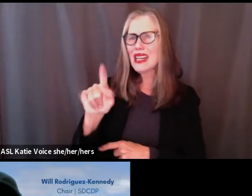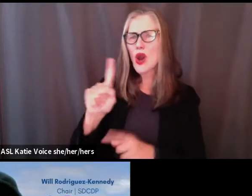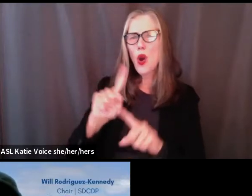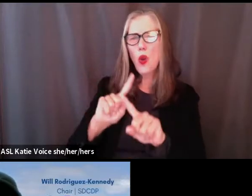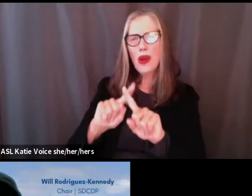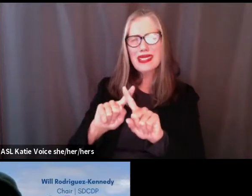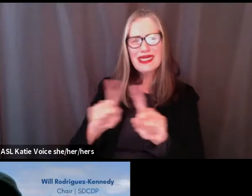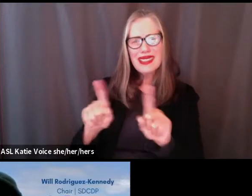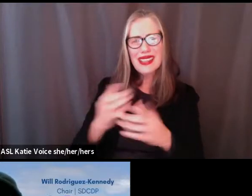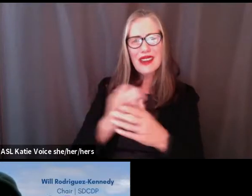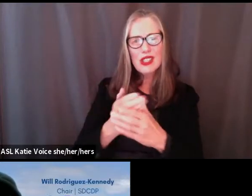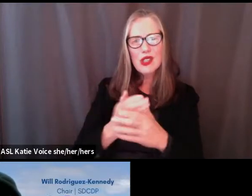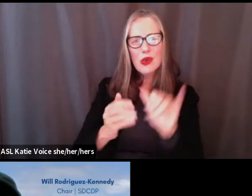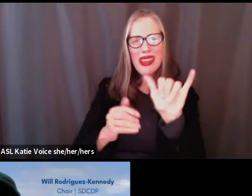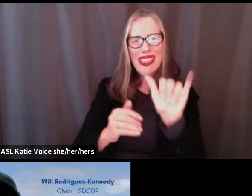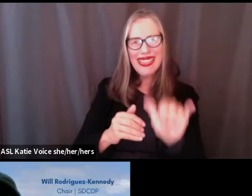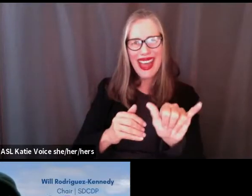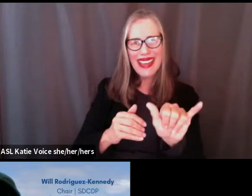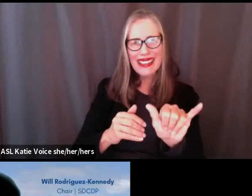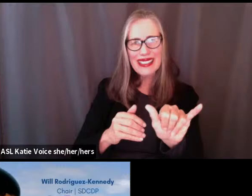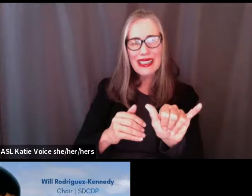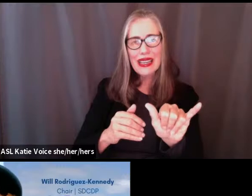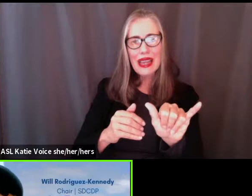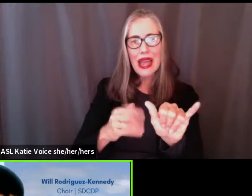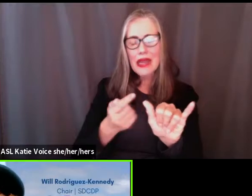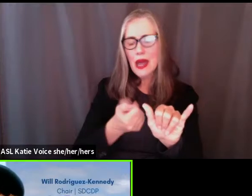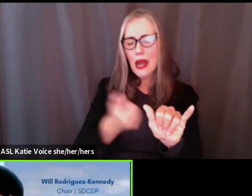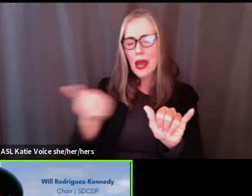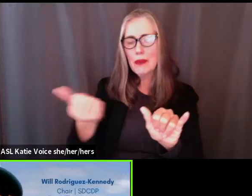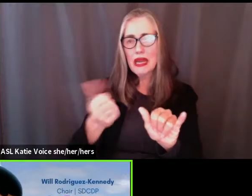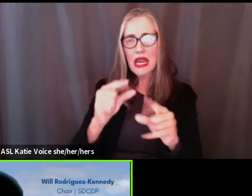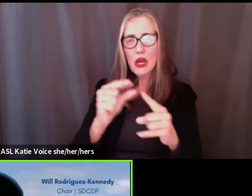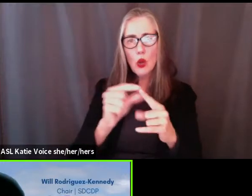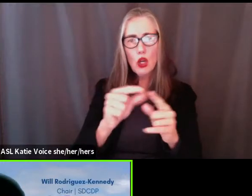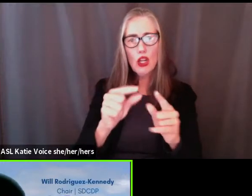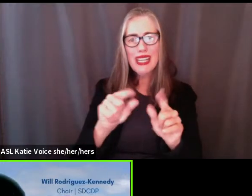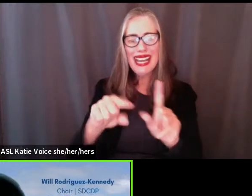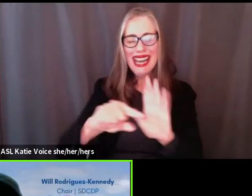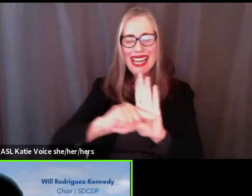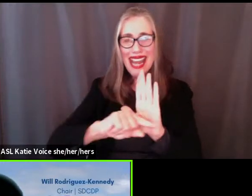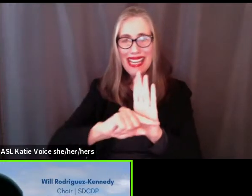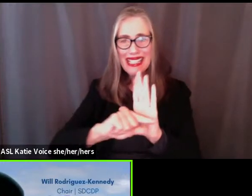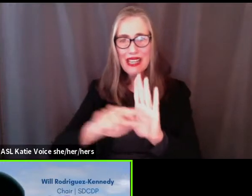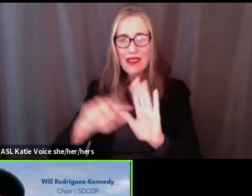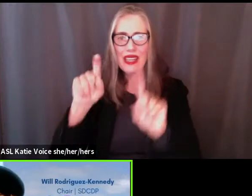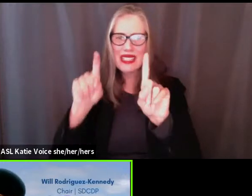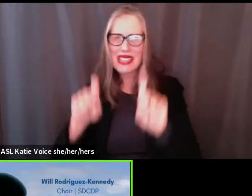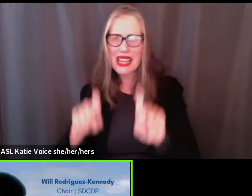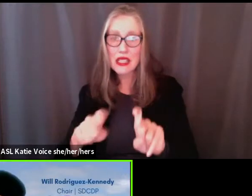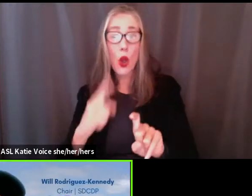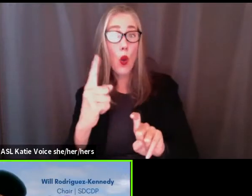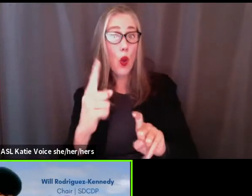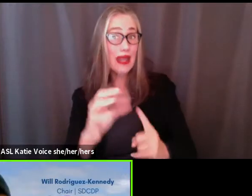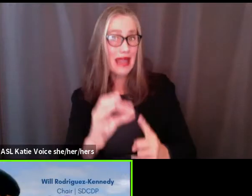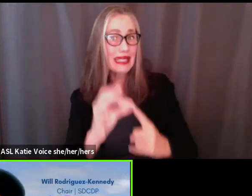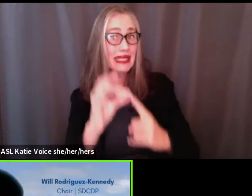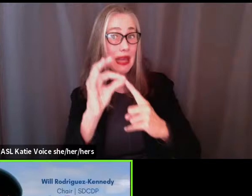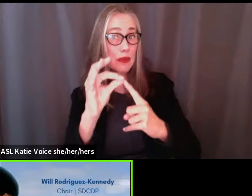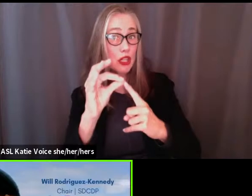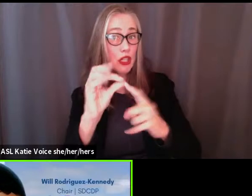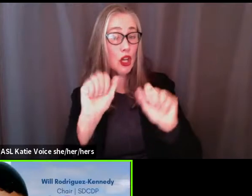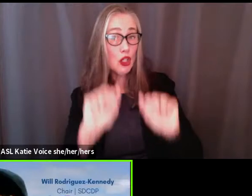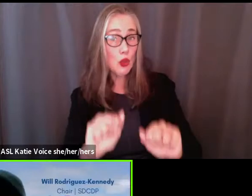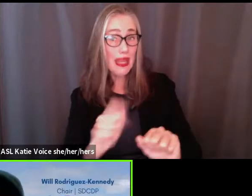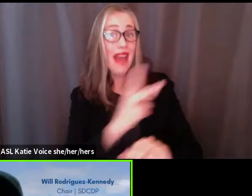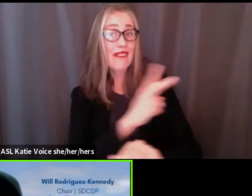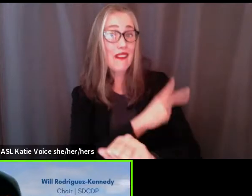between that and just eliminating or negative test? Because one is an example, it is an exemption, so you could get a vaccine or you could not,